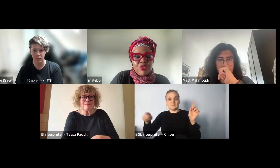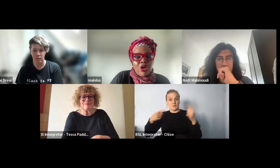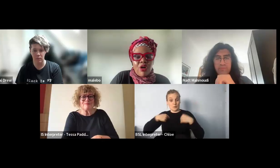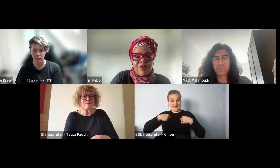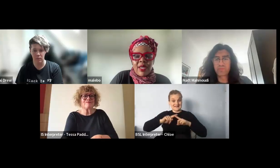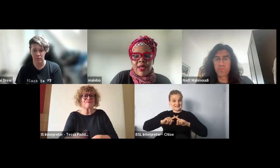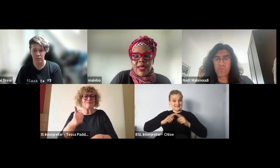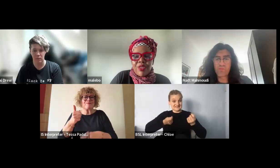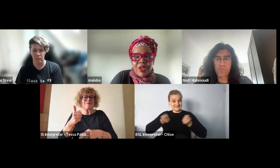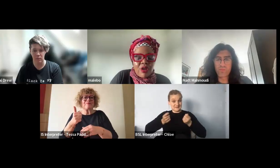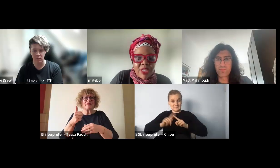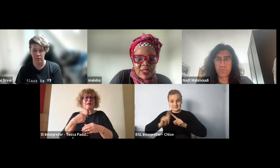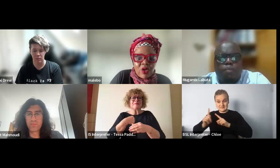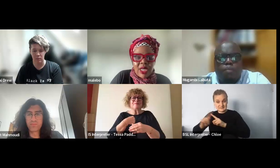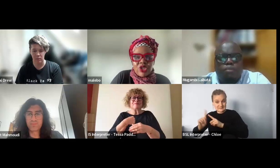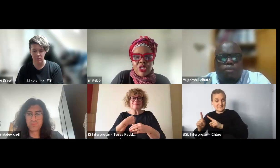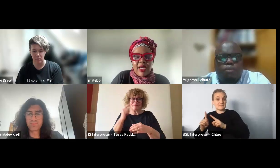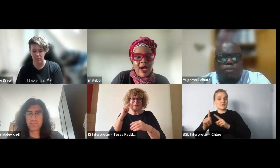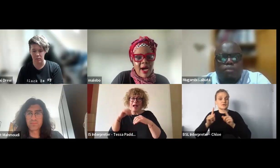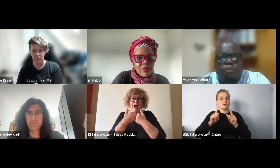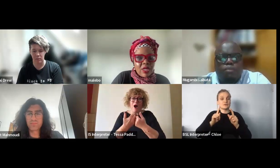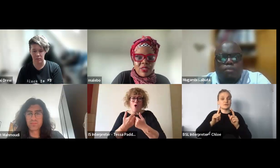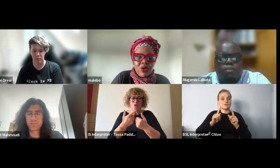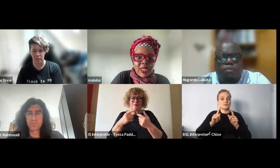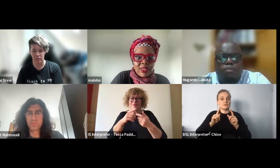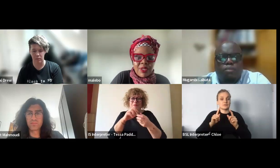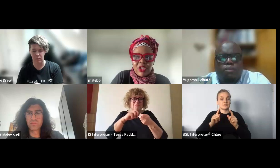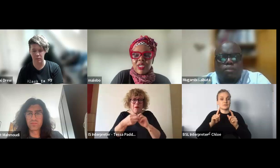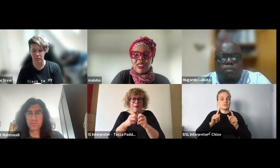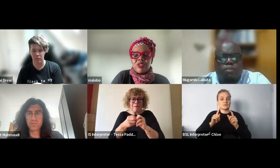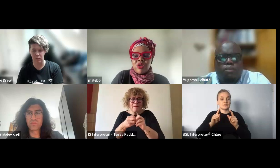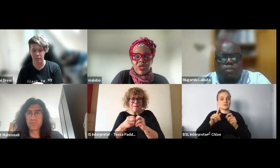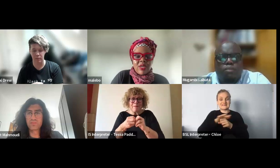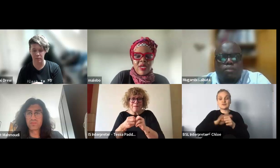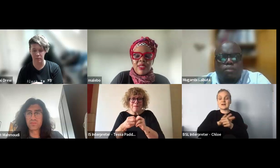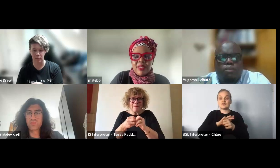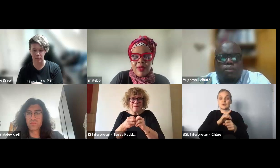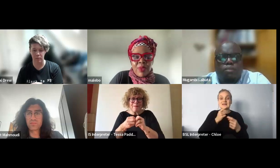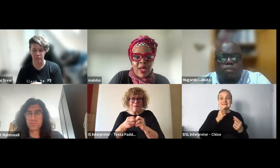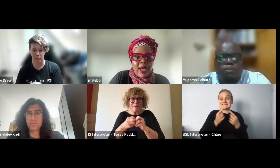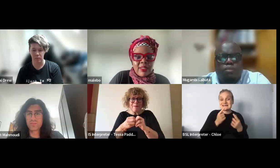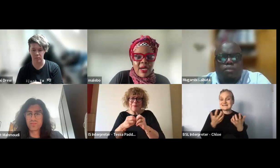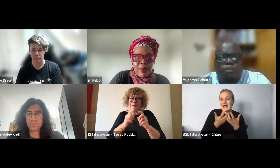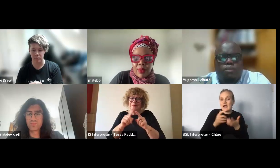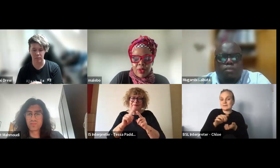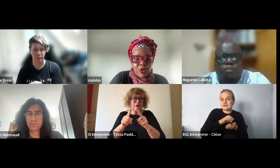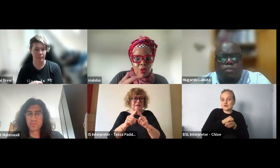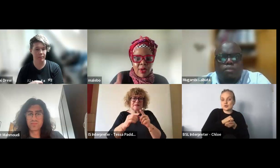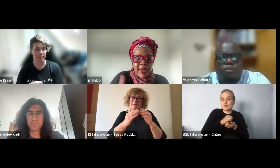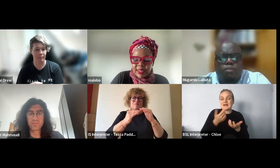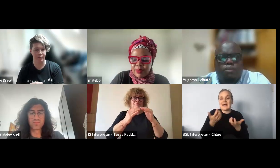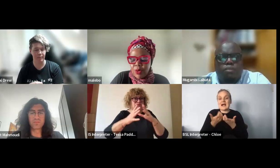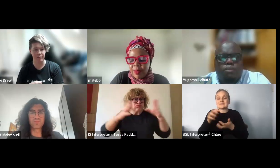today, issues of ethics of data collection and how data is collected, particularly historic data. And